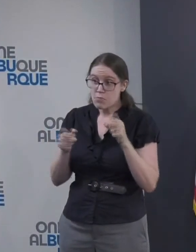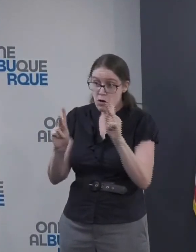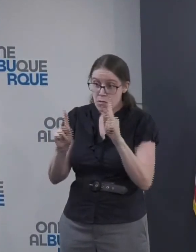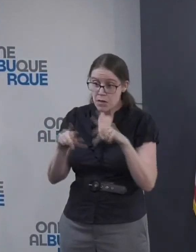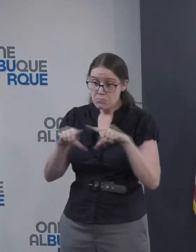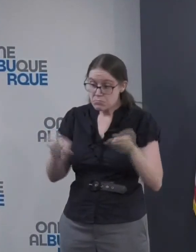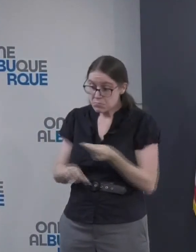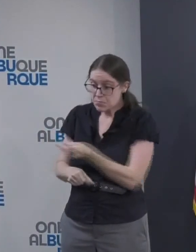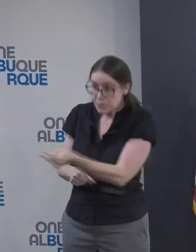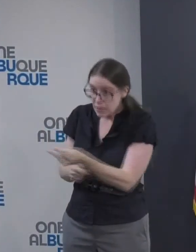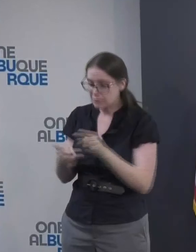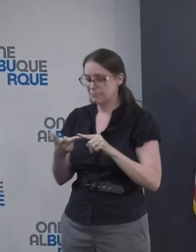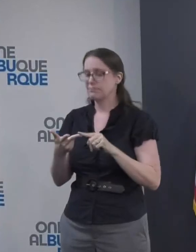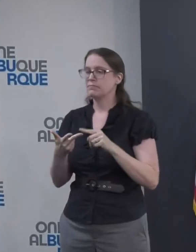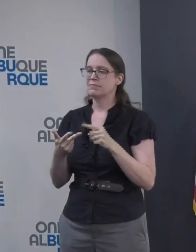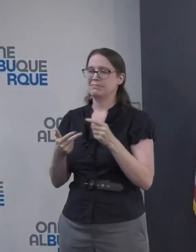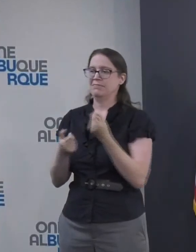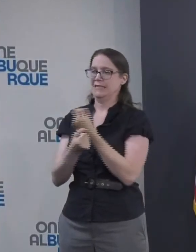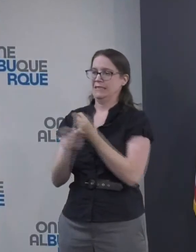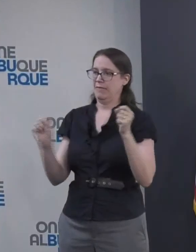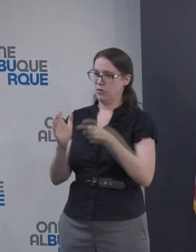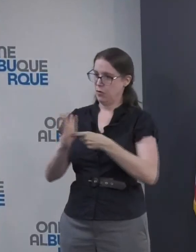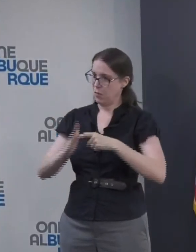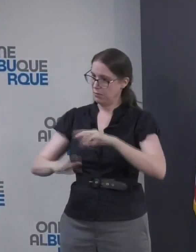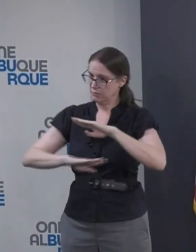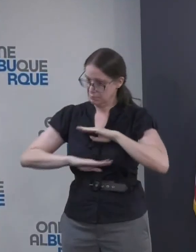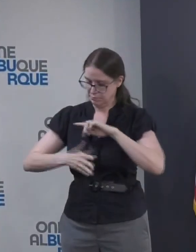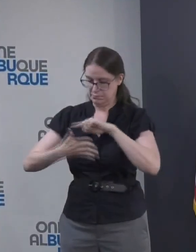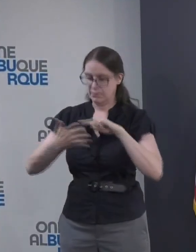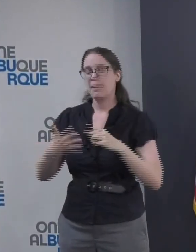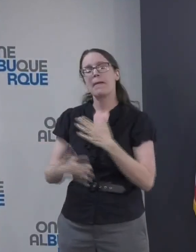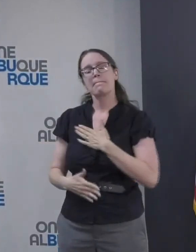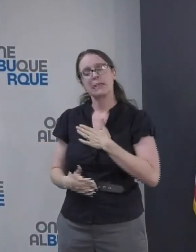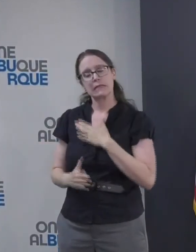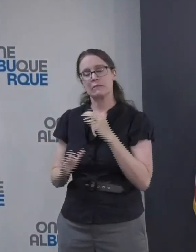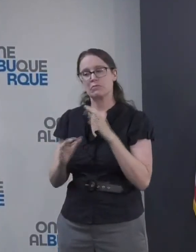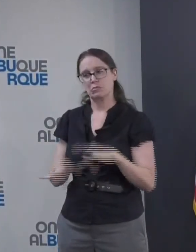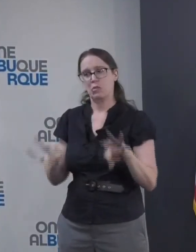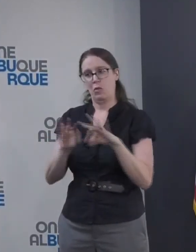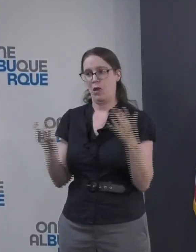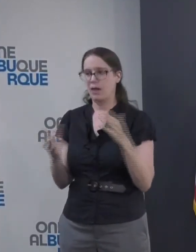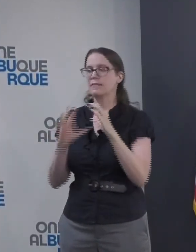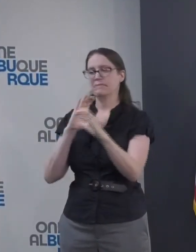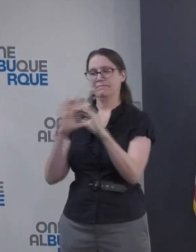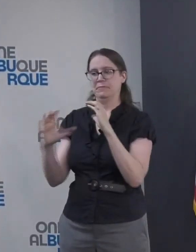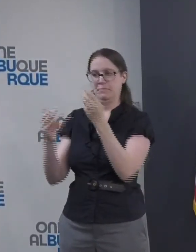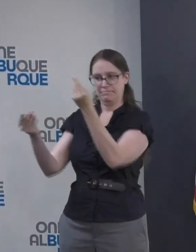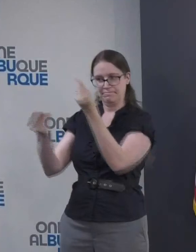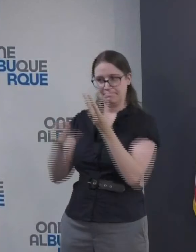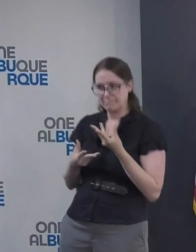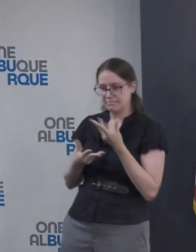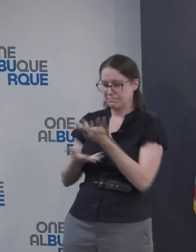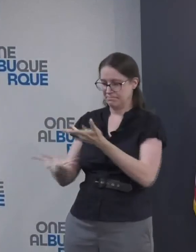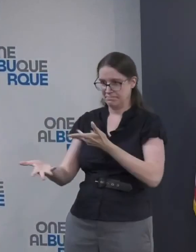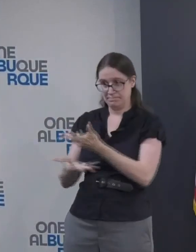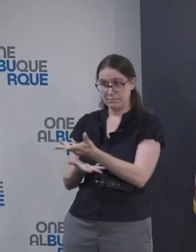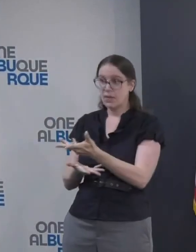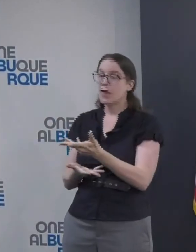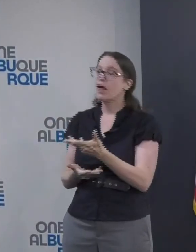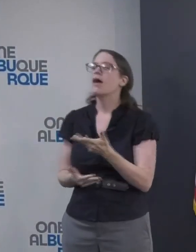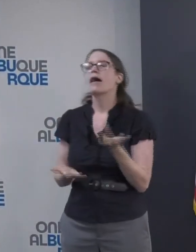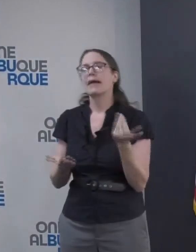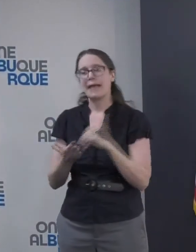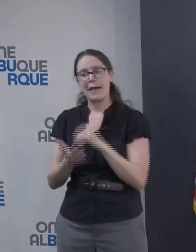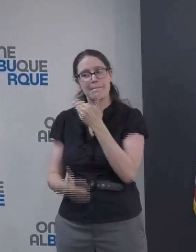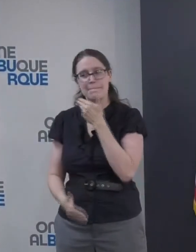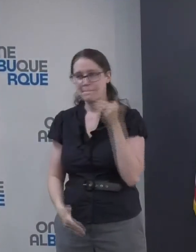other public safety requirements are met. Again, if you would just notify us, we'll be happy to help. The best way to get a hold of us,